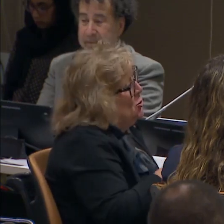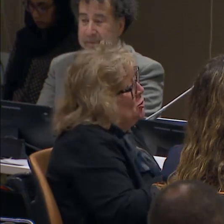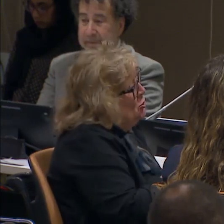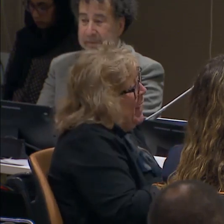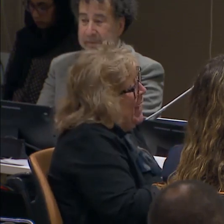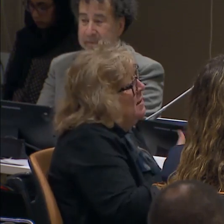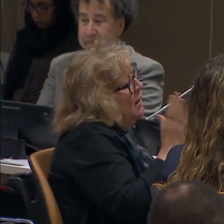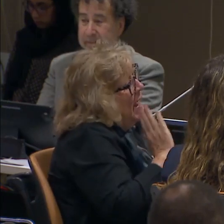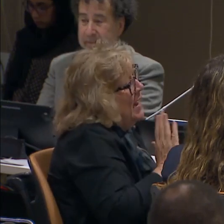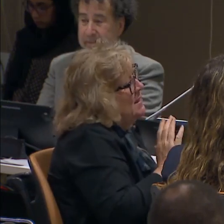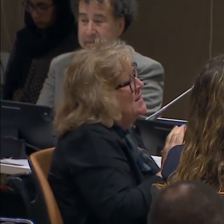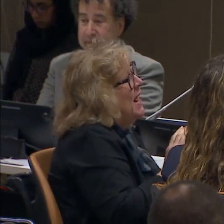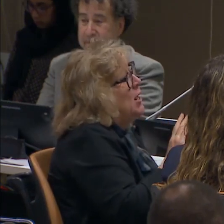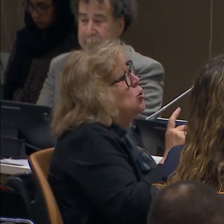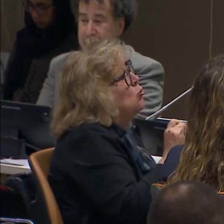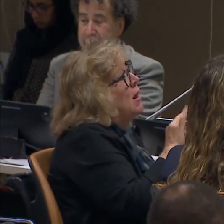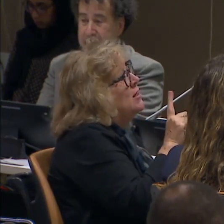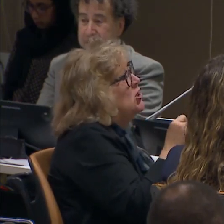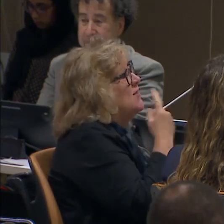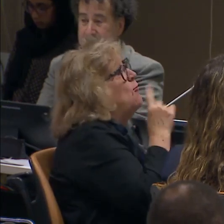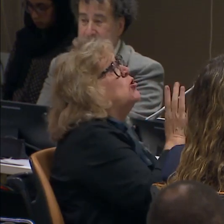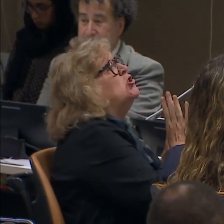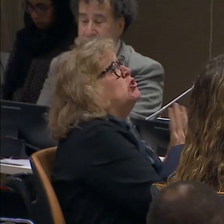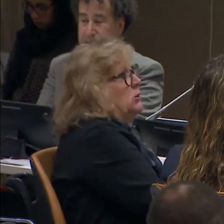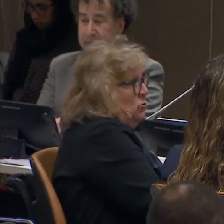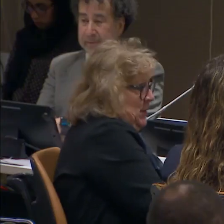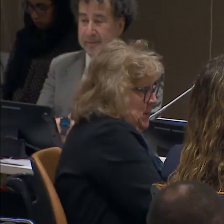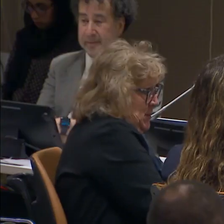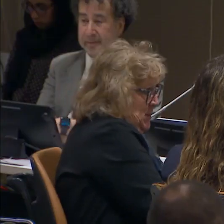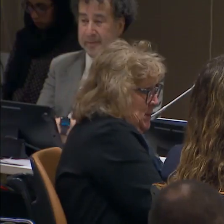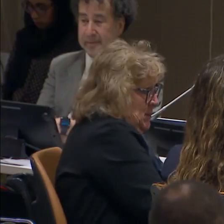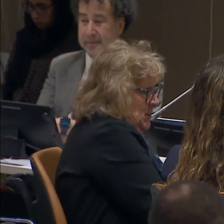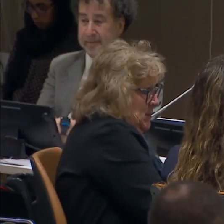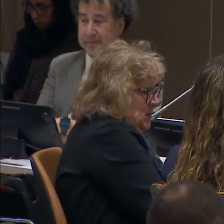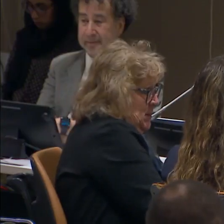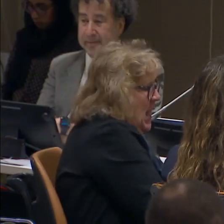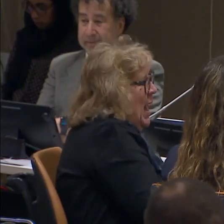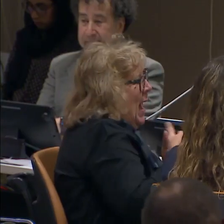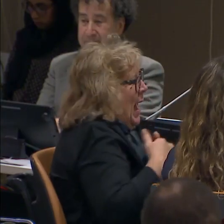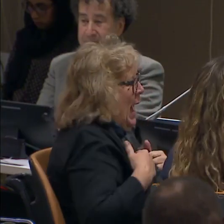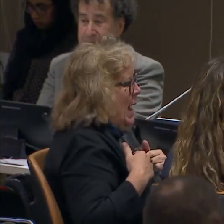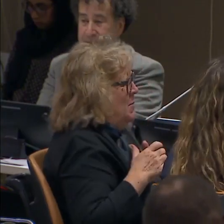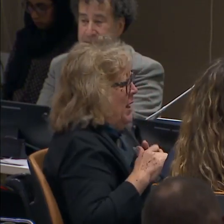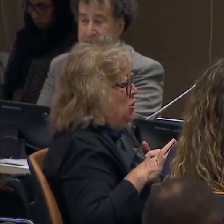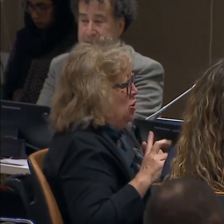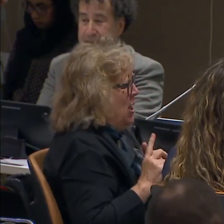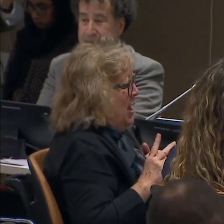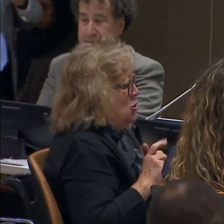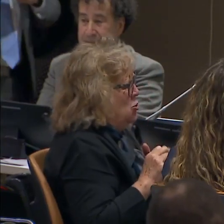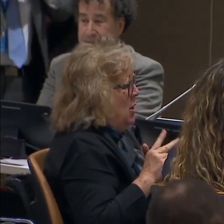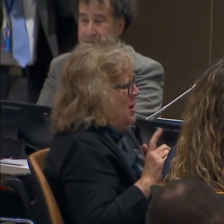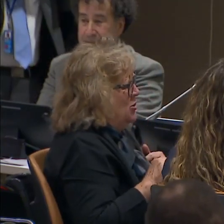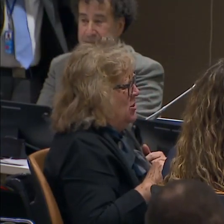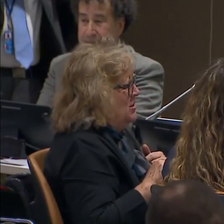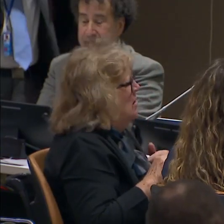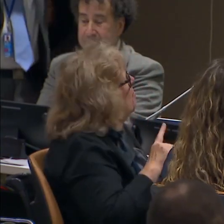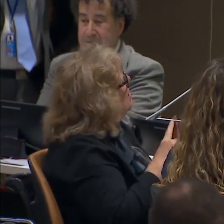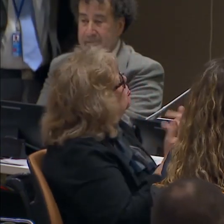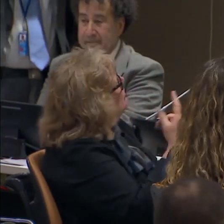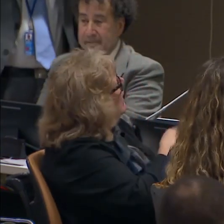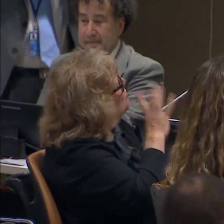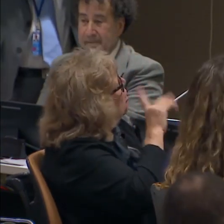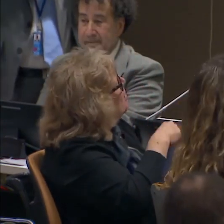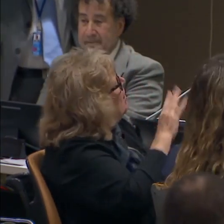child neurologist. And then you have to ask yourself, what is a child neurologist doing here talking about aging and